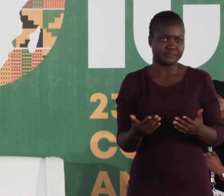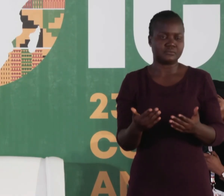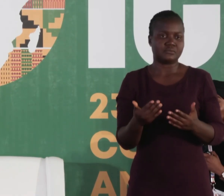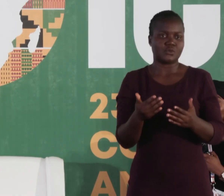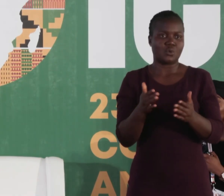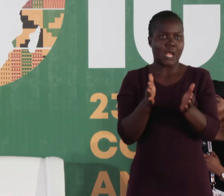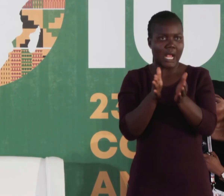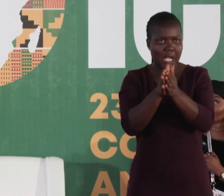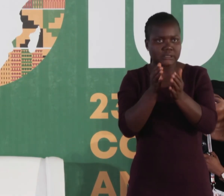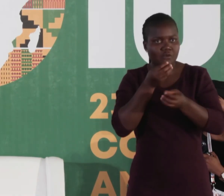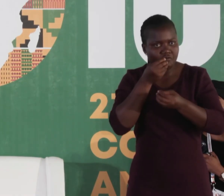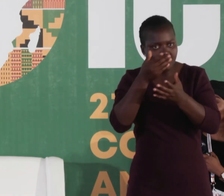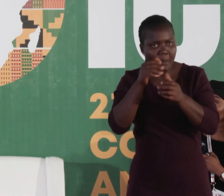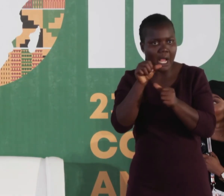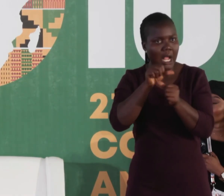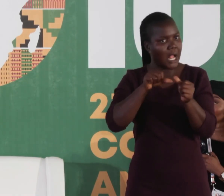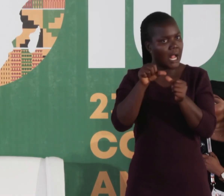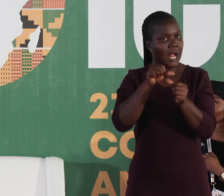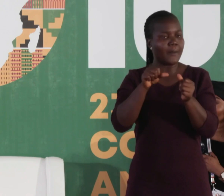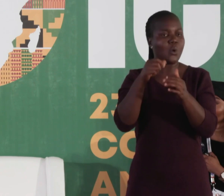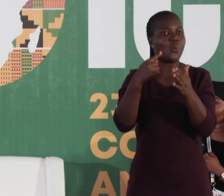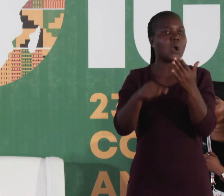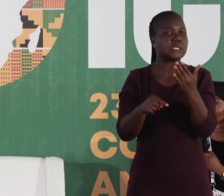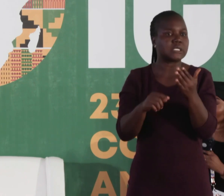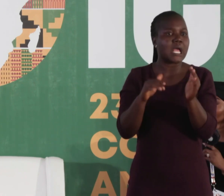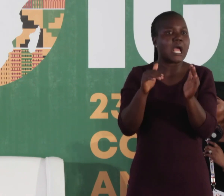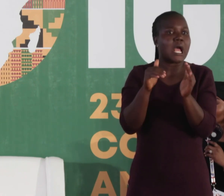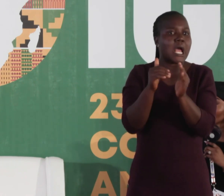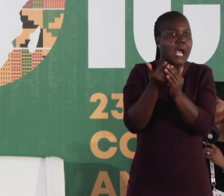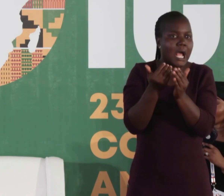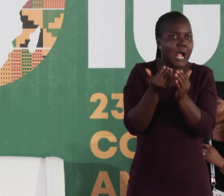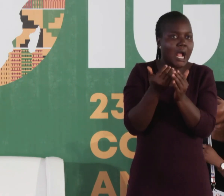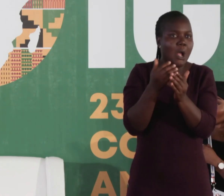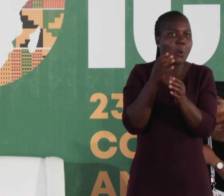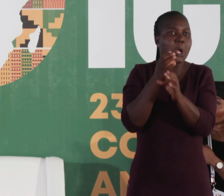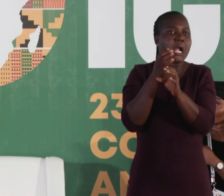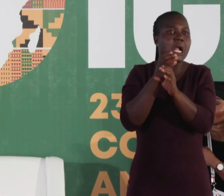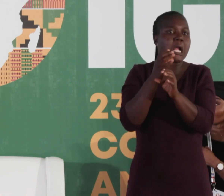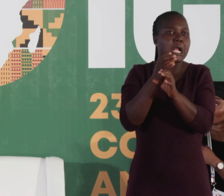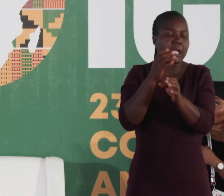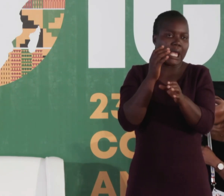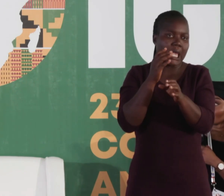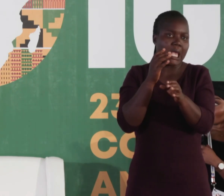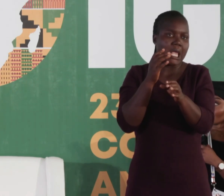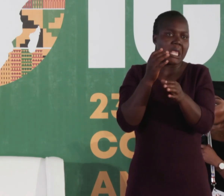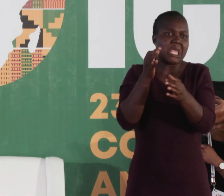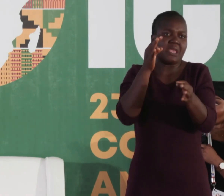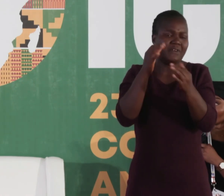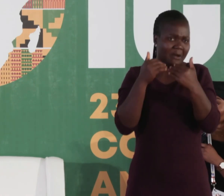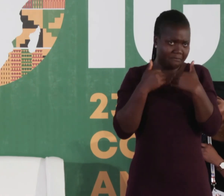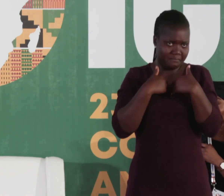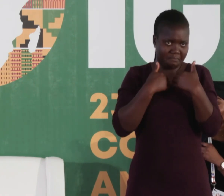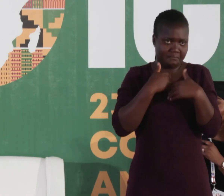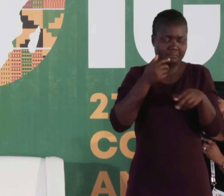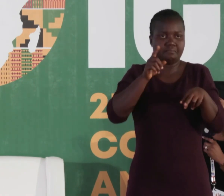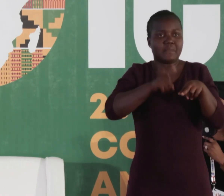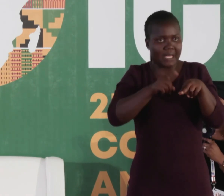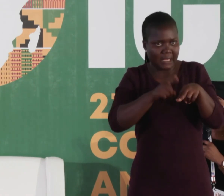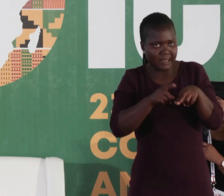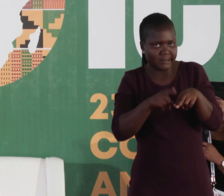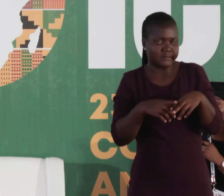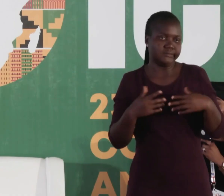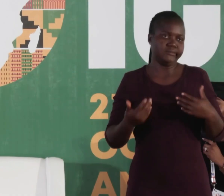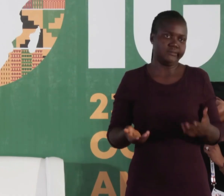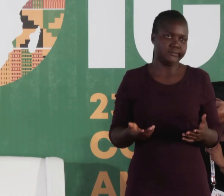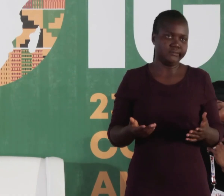at the KP program clinics, and they would collect their PrEP refills at these same key KP